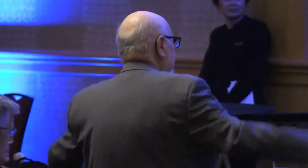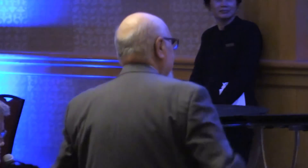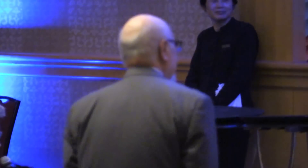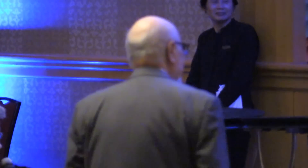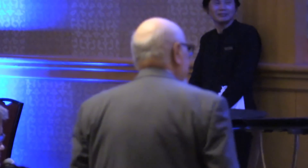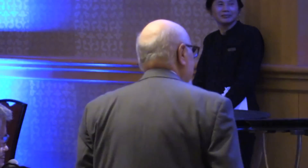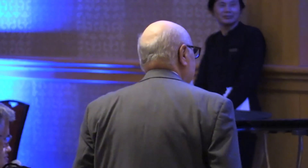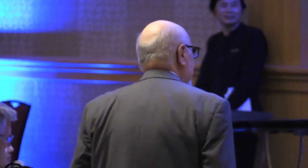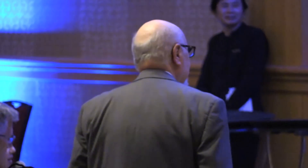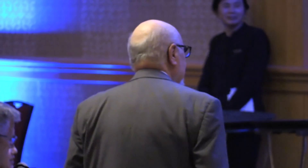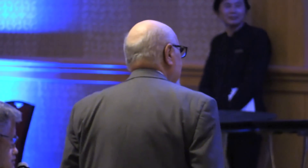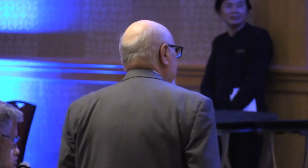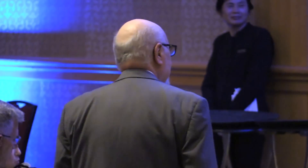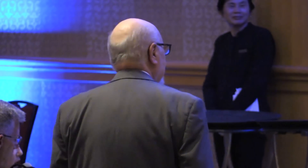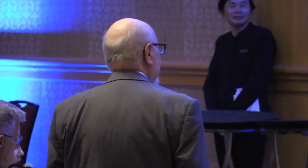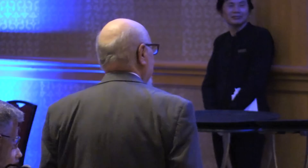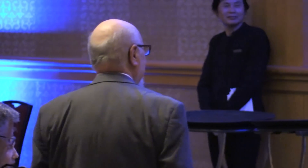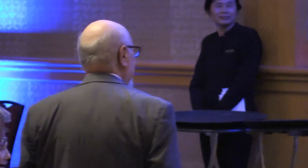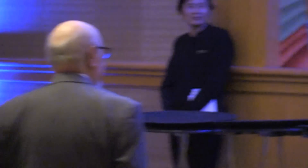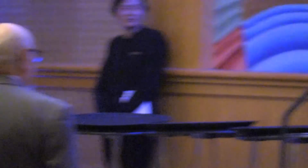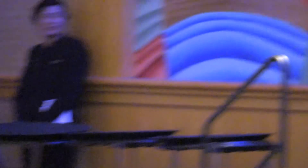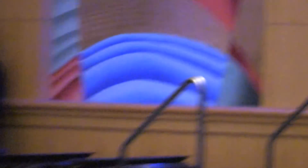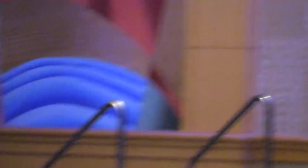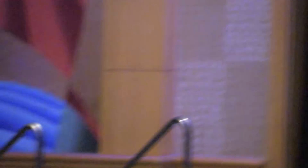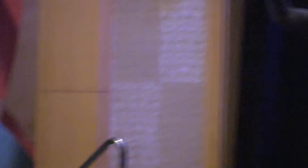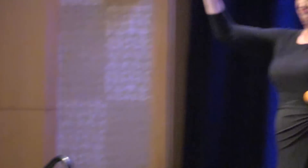Sonny. Welcome. You rock. You rock, Sonny.